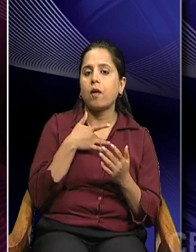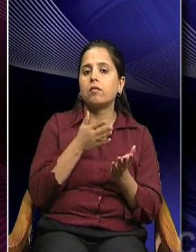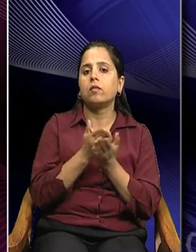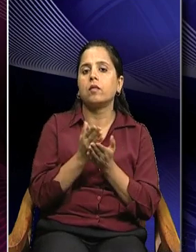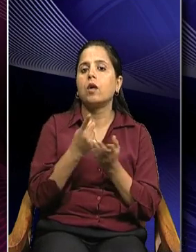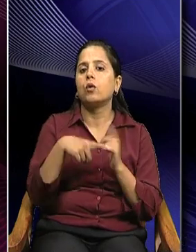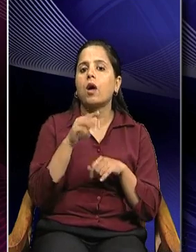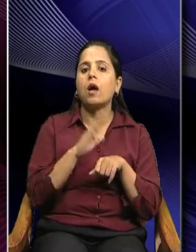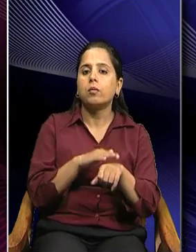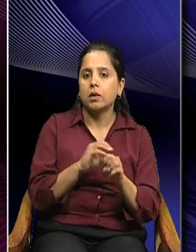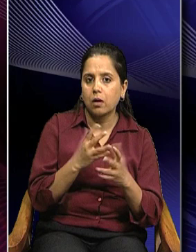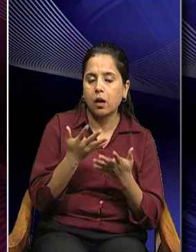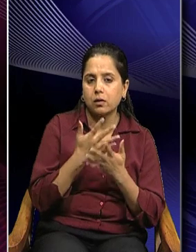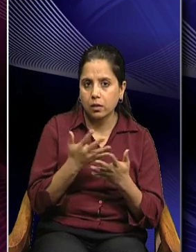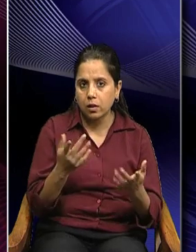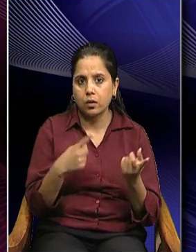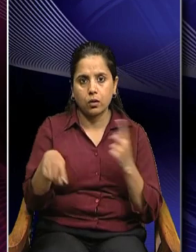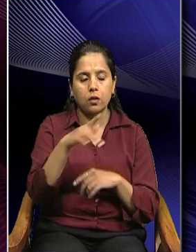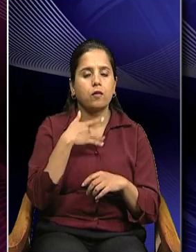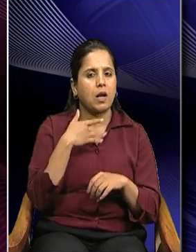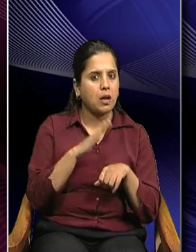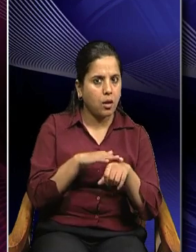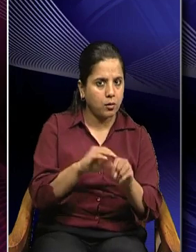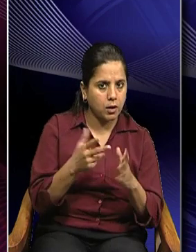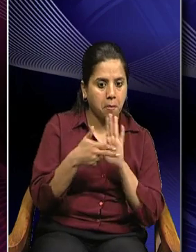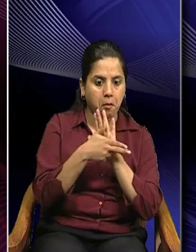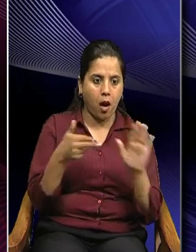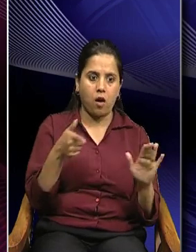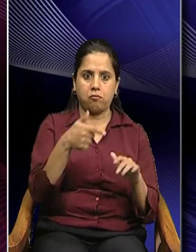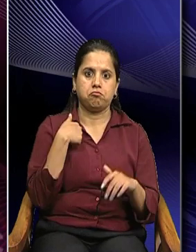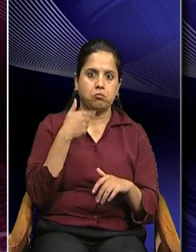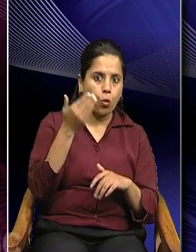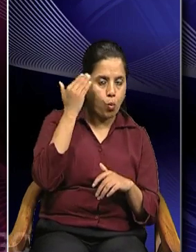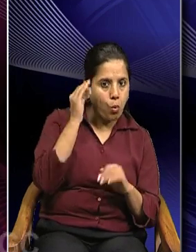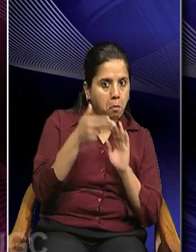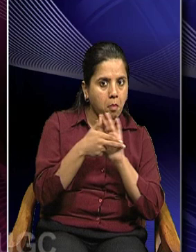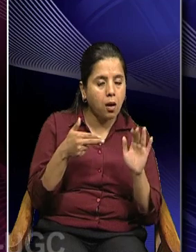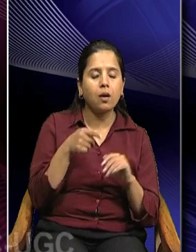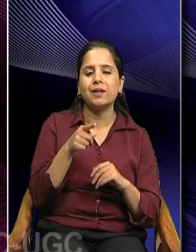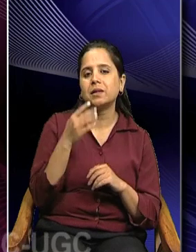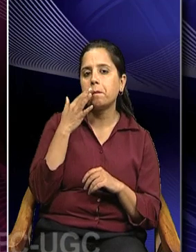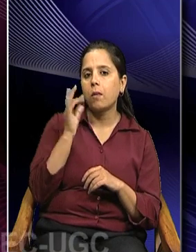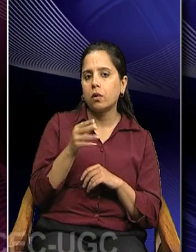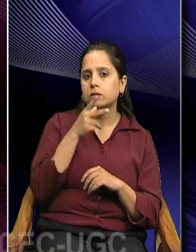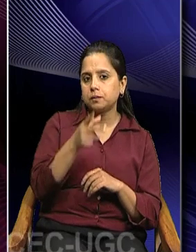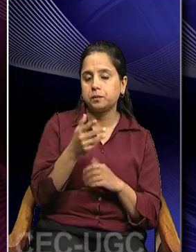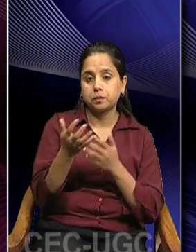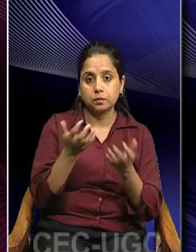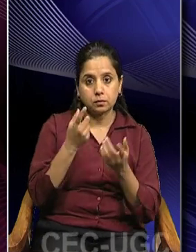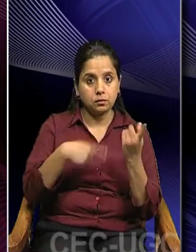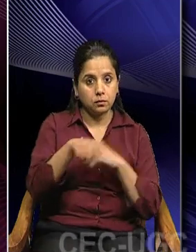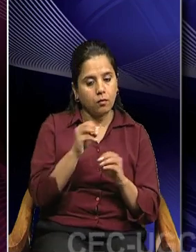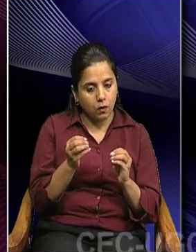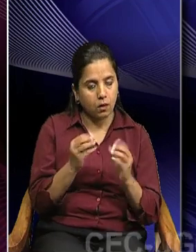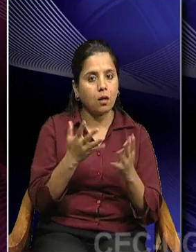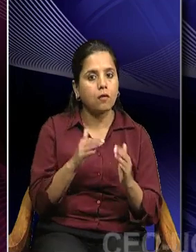you are experiencing a product, the way you are experiencing a brand, that is something which is very important. So marketers